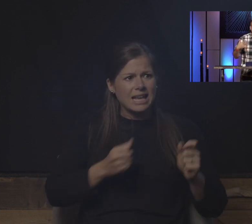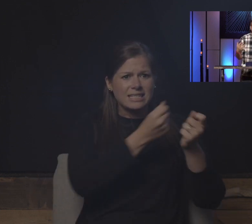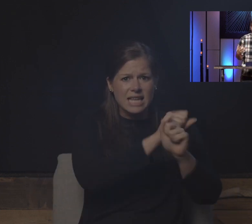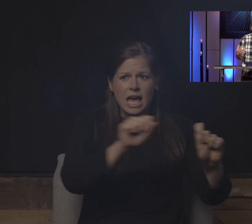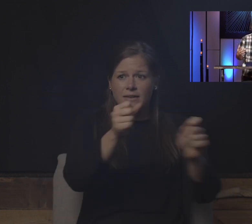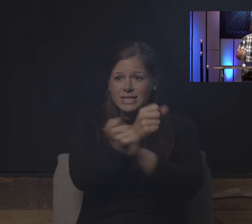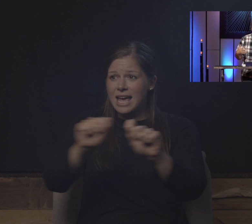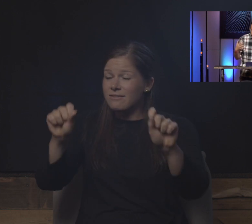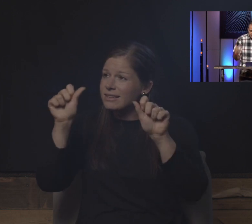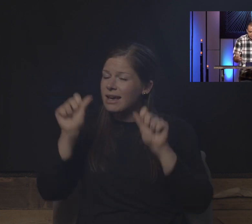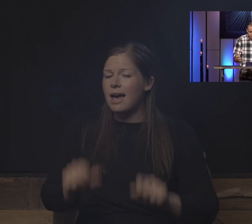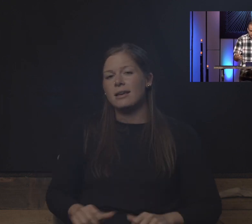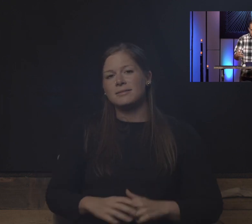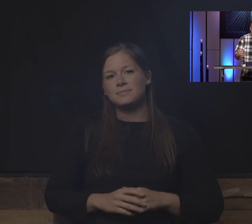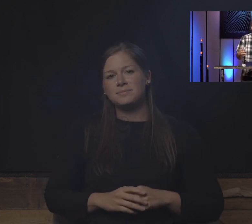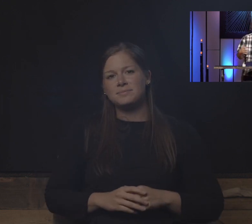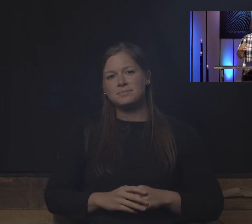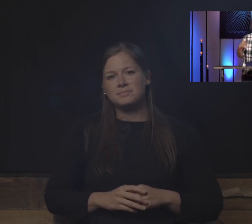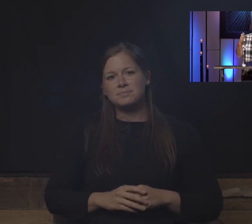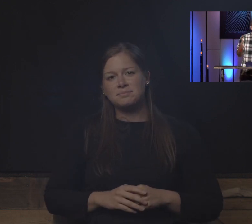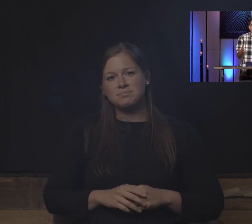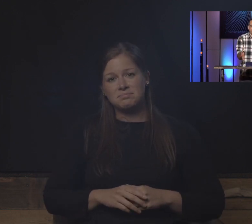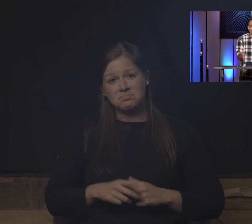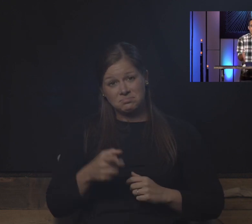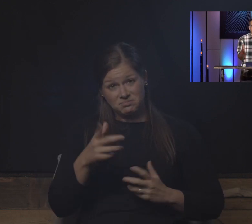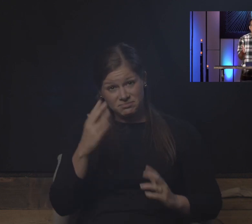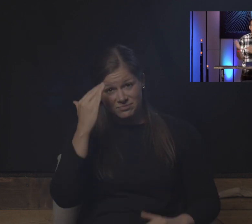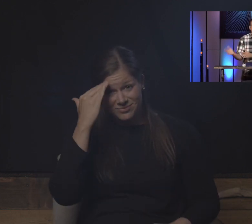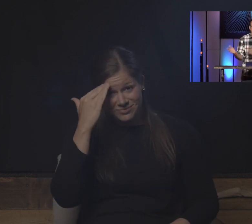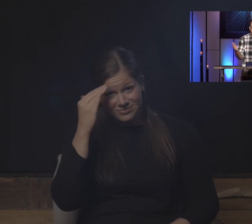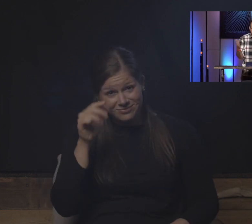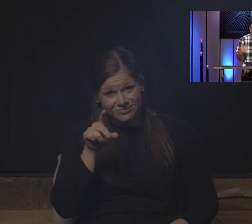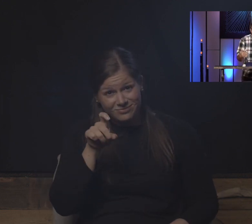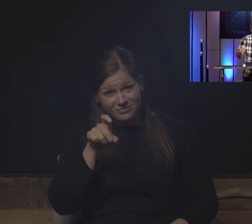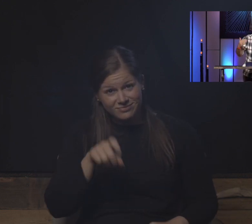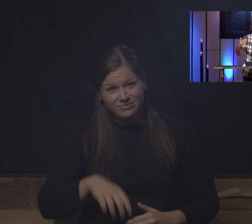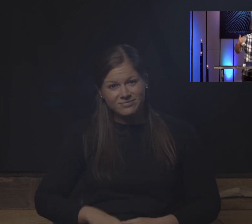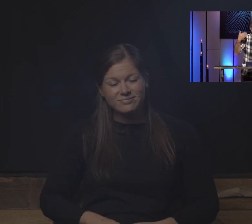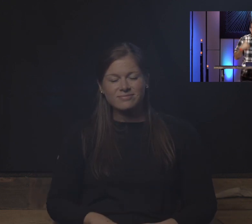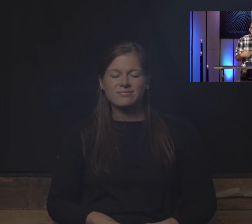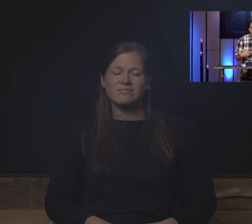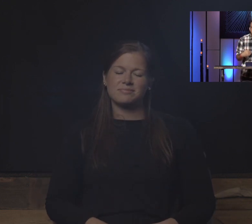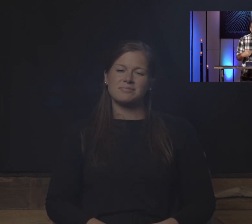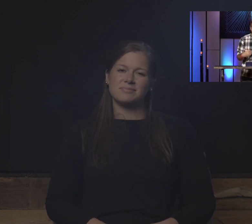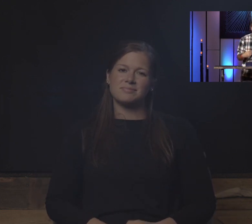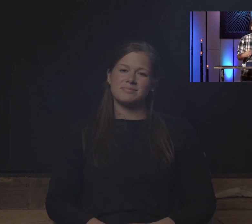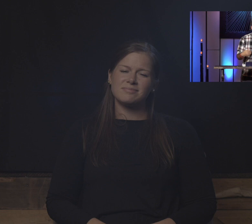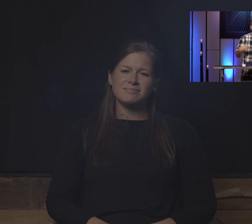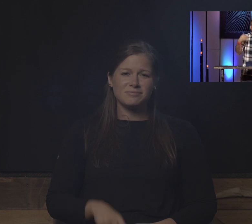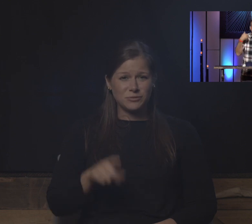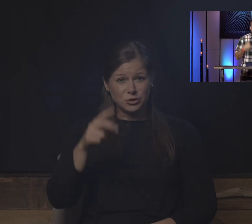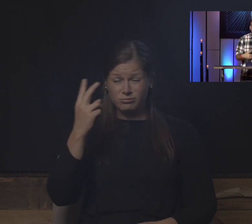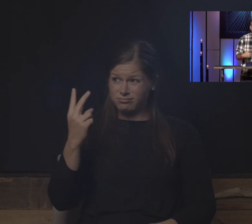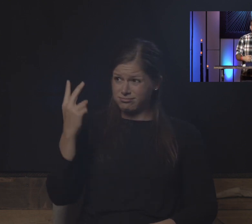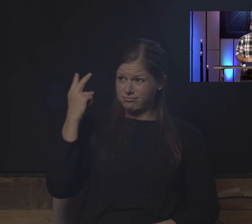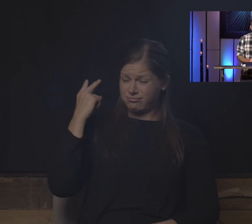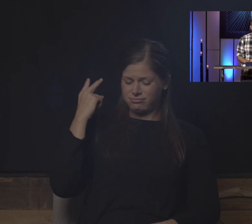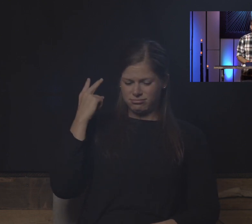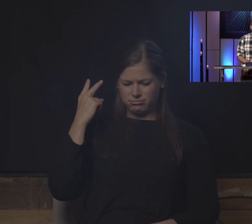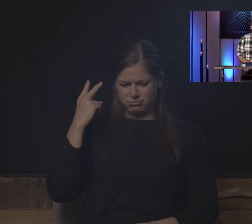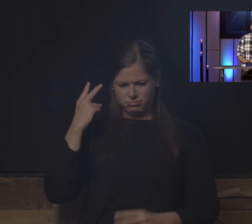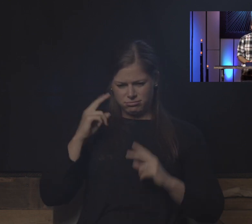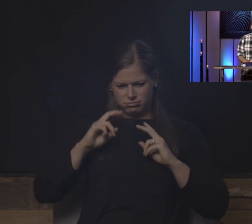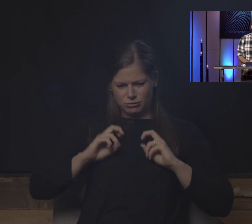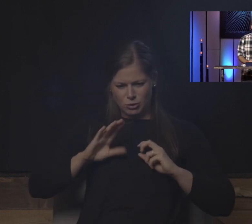will grow as we remember and as we never forget what we were before God came to us personally and saved us